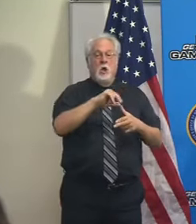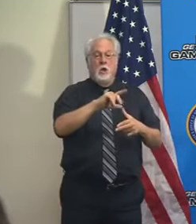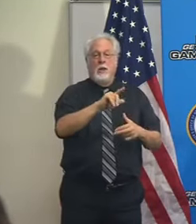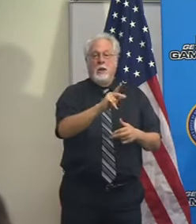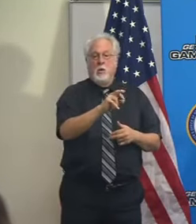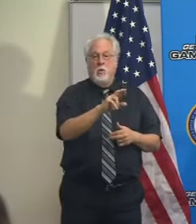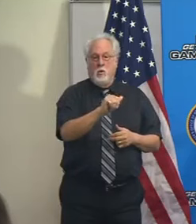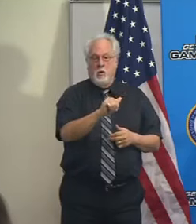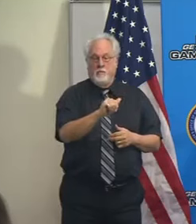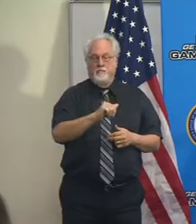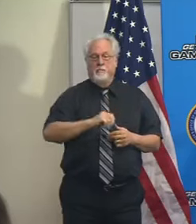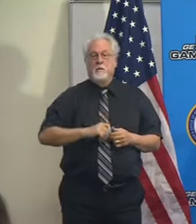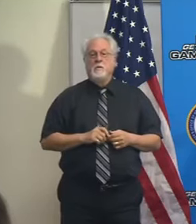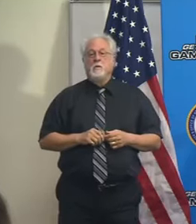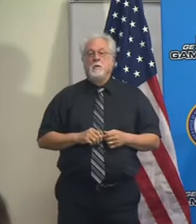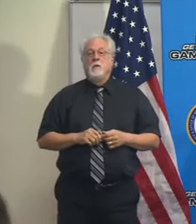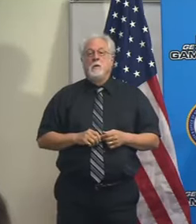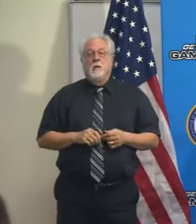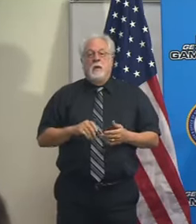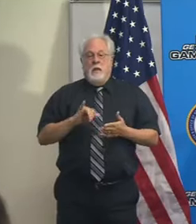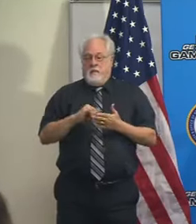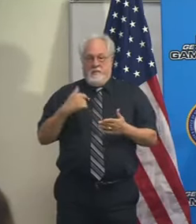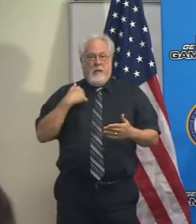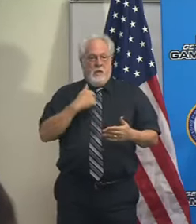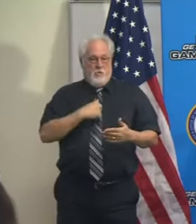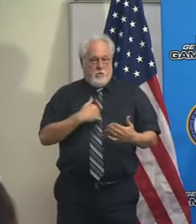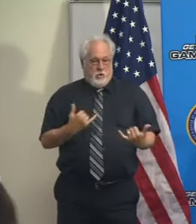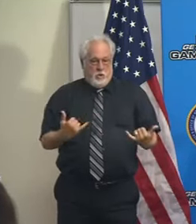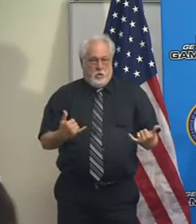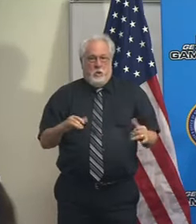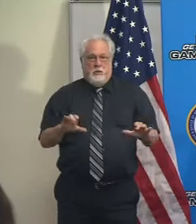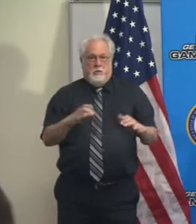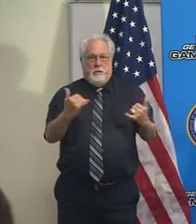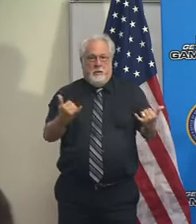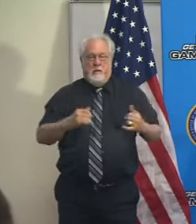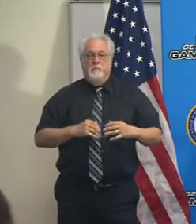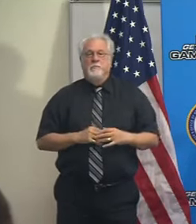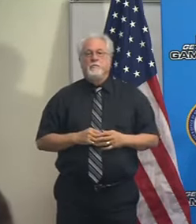Hurricane Laura response that we're currently undergoing.